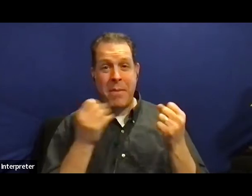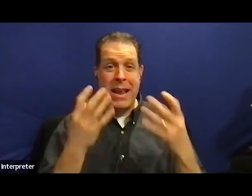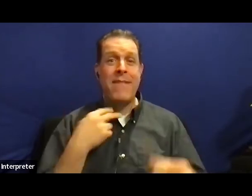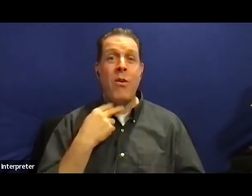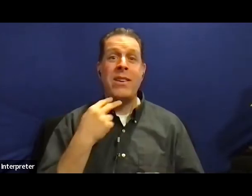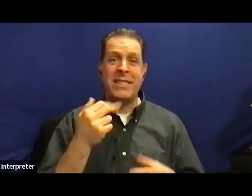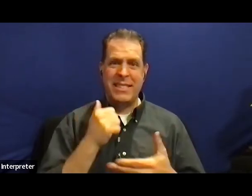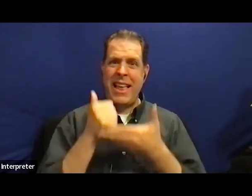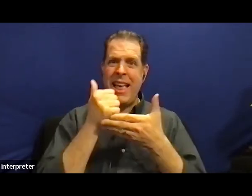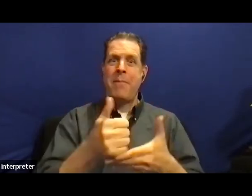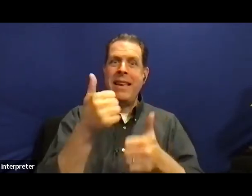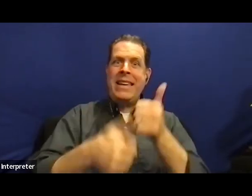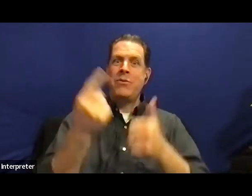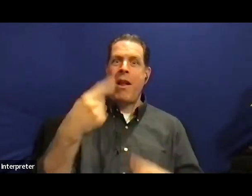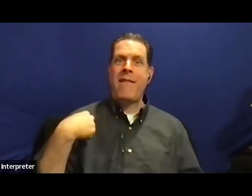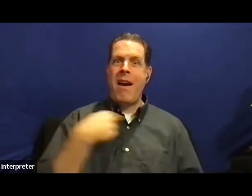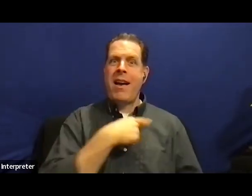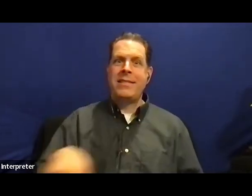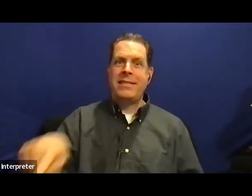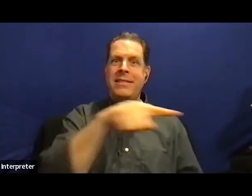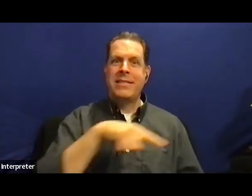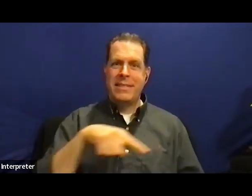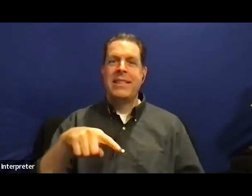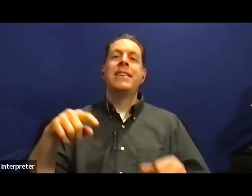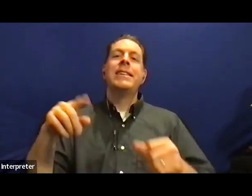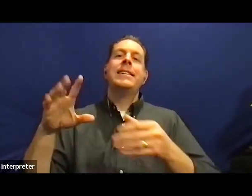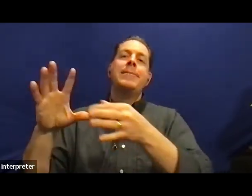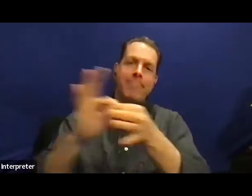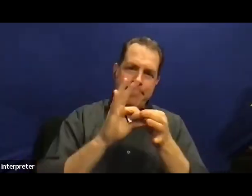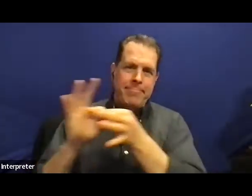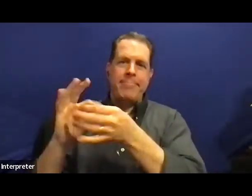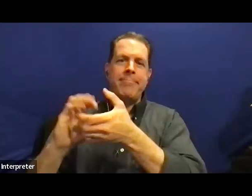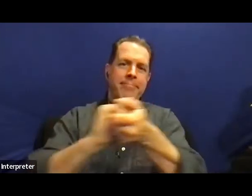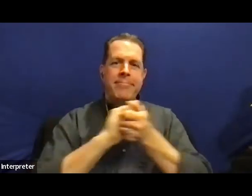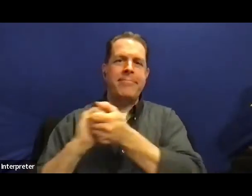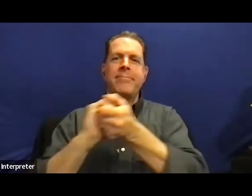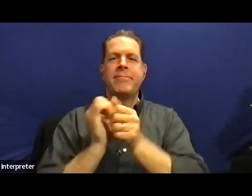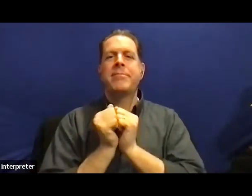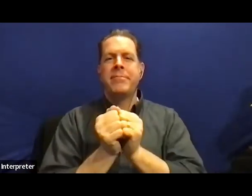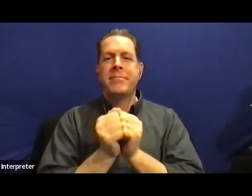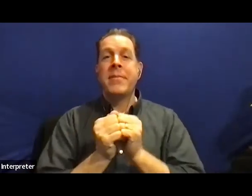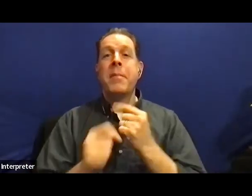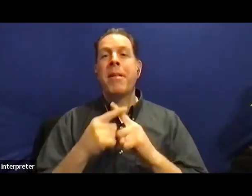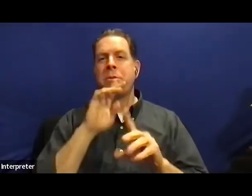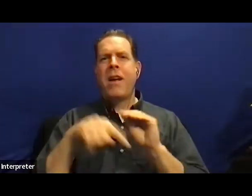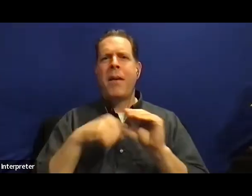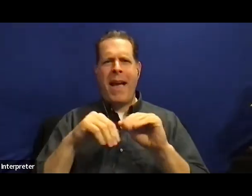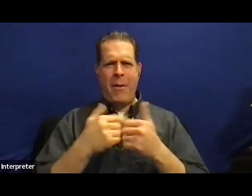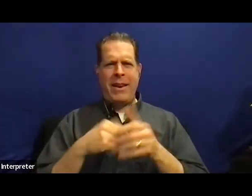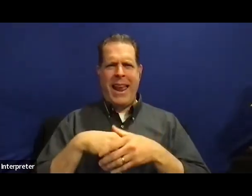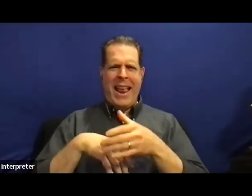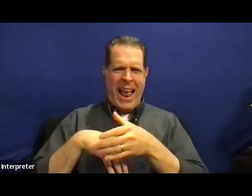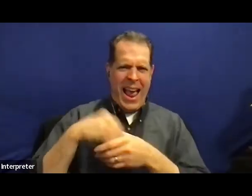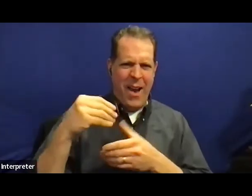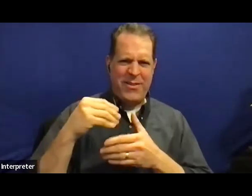contributions that each of us makes to our one community. And I'll also talk about how we will emerge stronger than